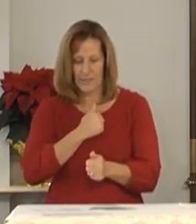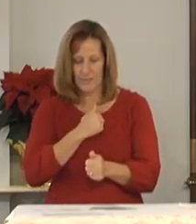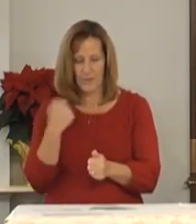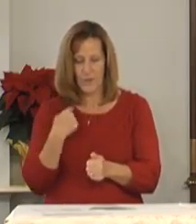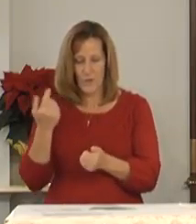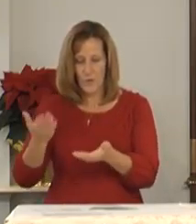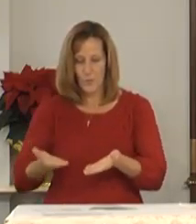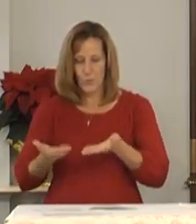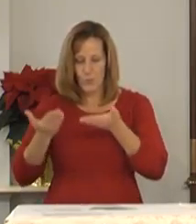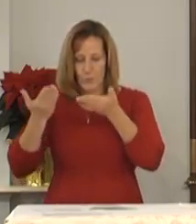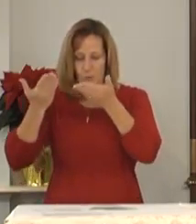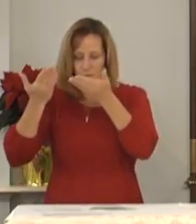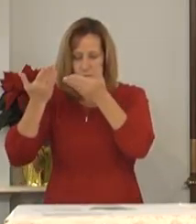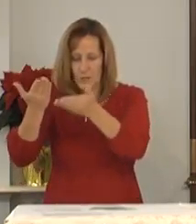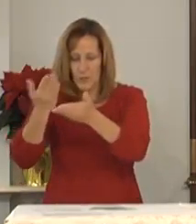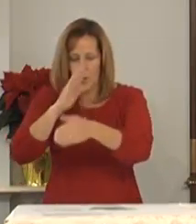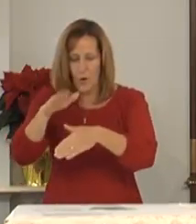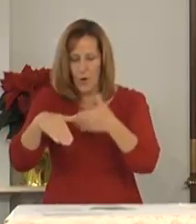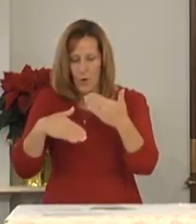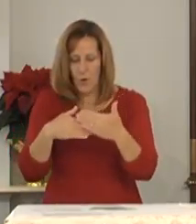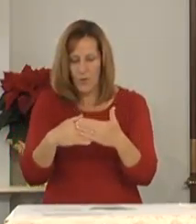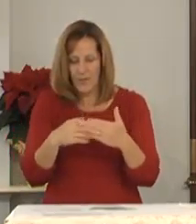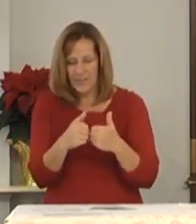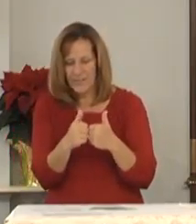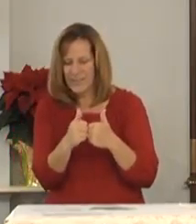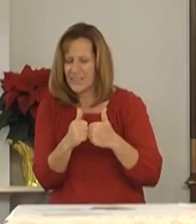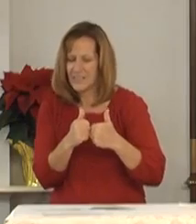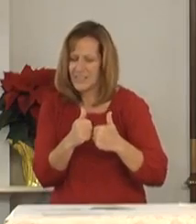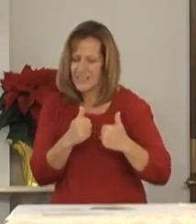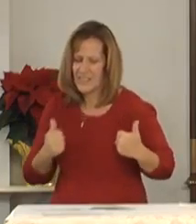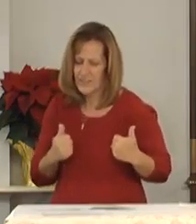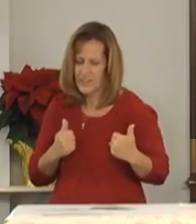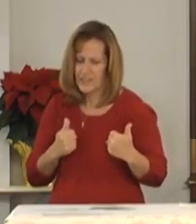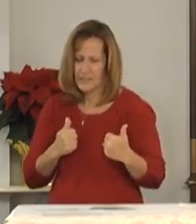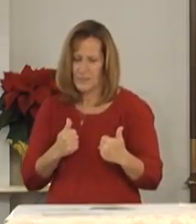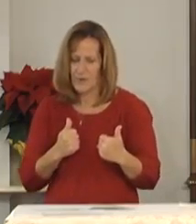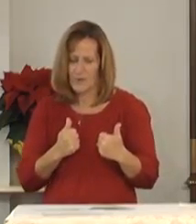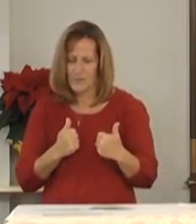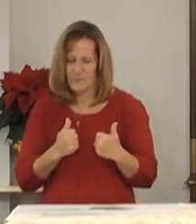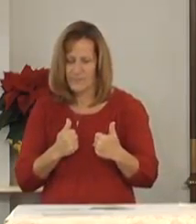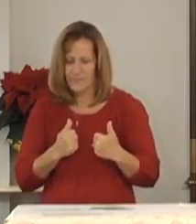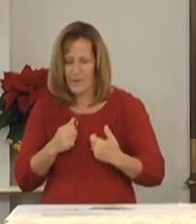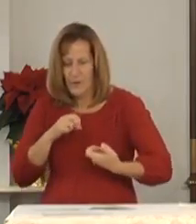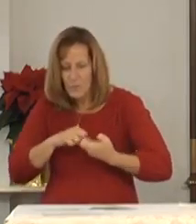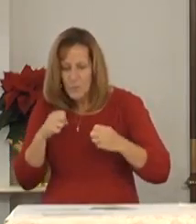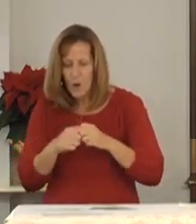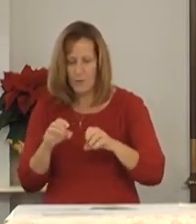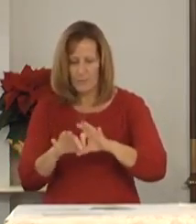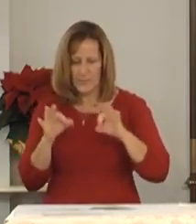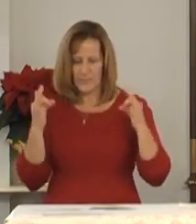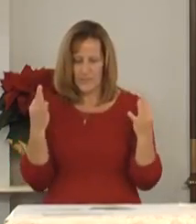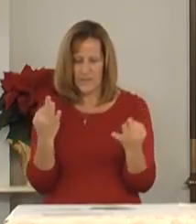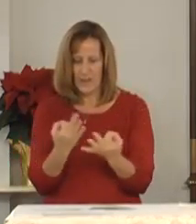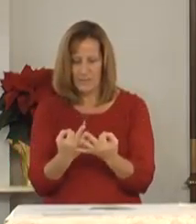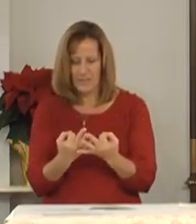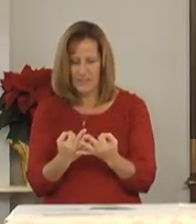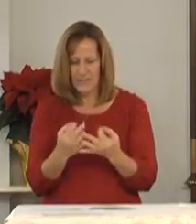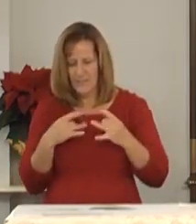ourselves. We bring to you all that tears us apart: discord in our